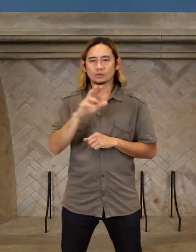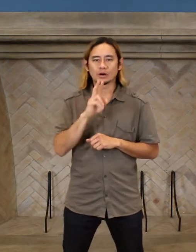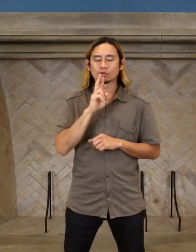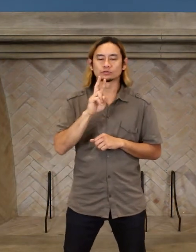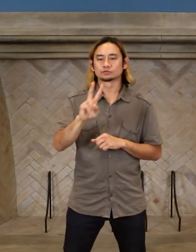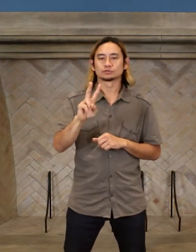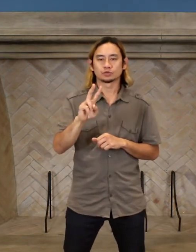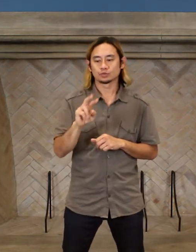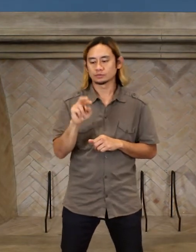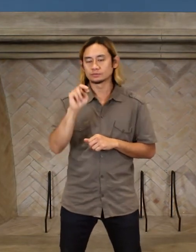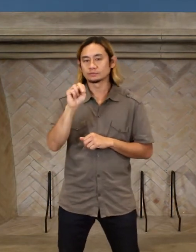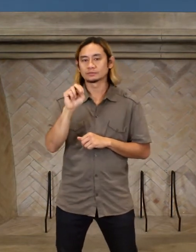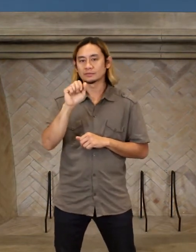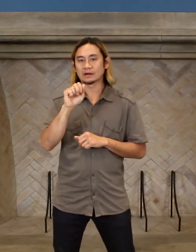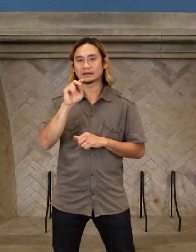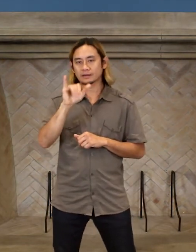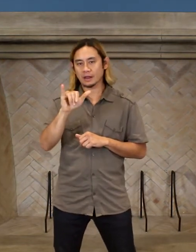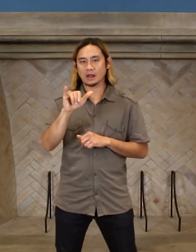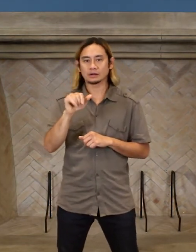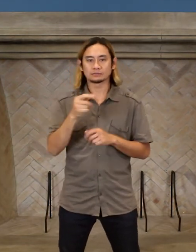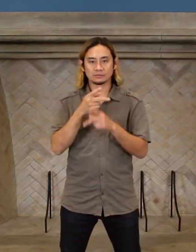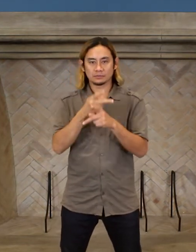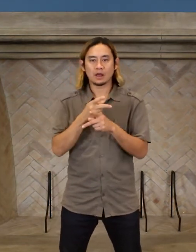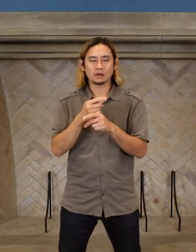Until I was about 2 years old, our nanny